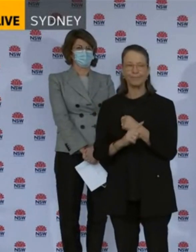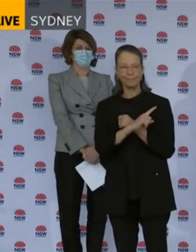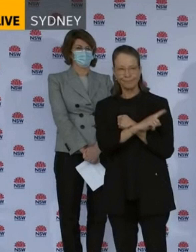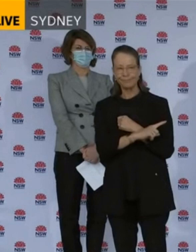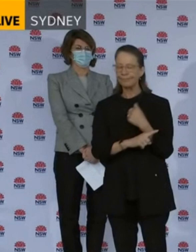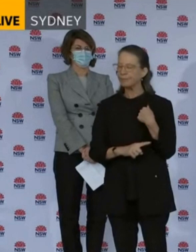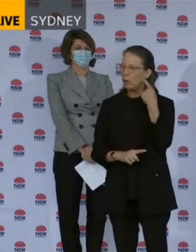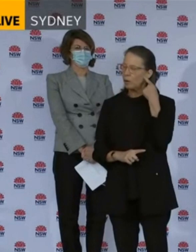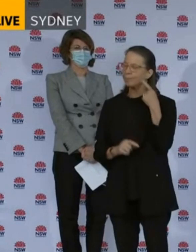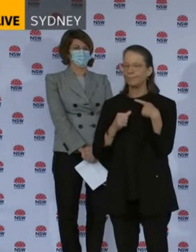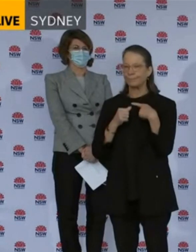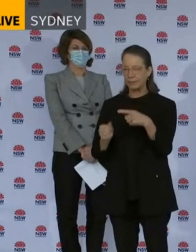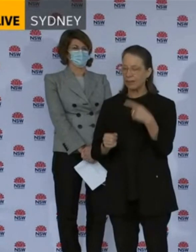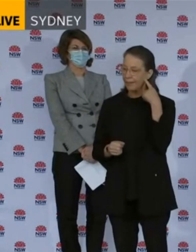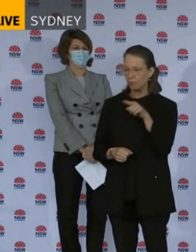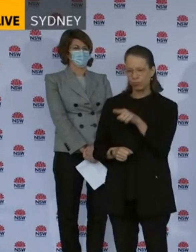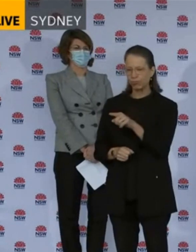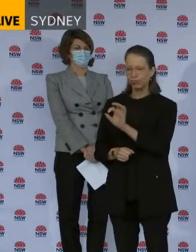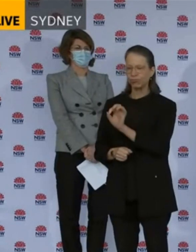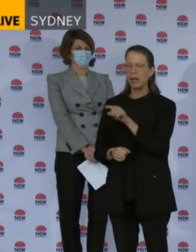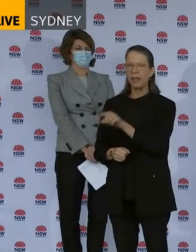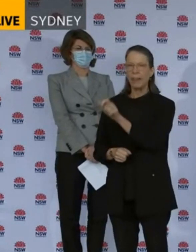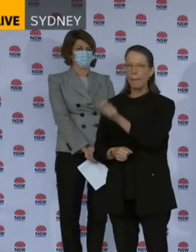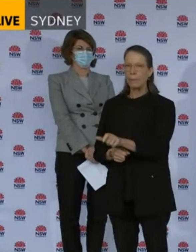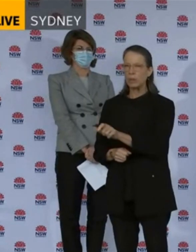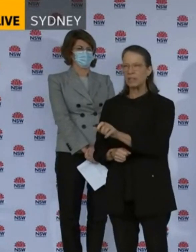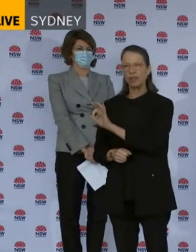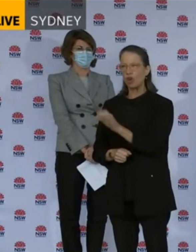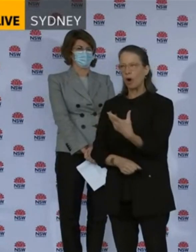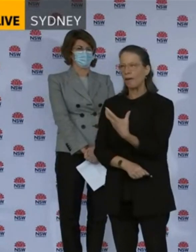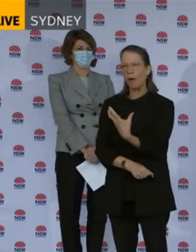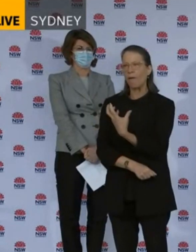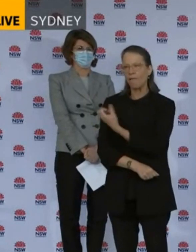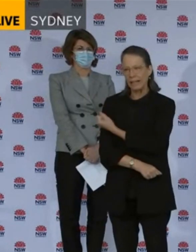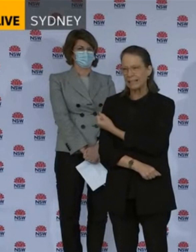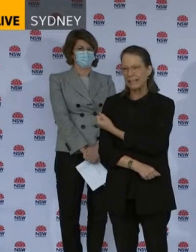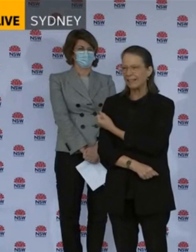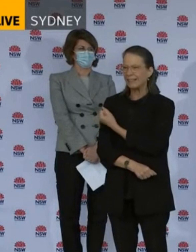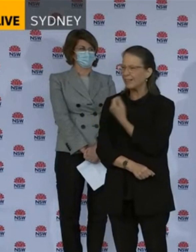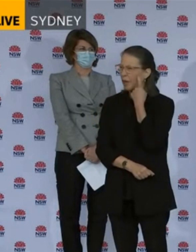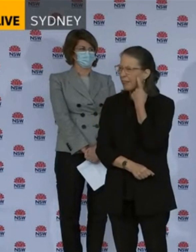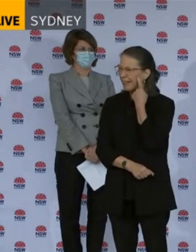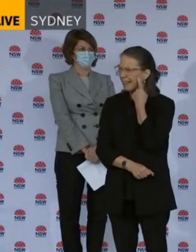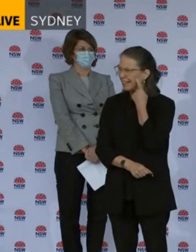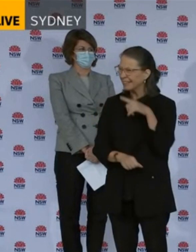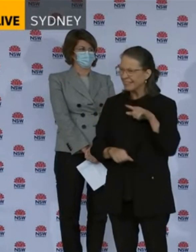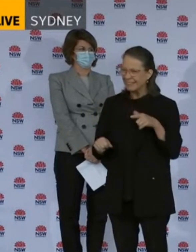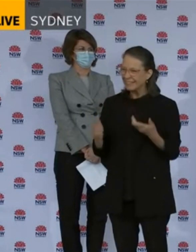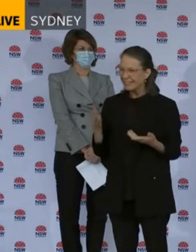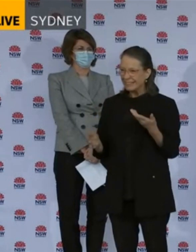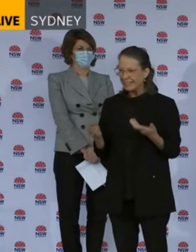response there. We'll obviously be looking at the issues of vaccination and status, but I was very